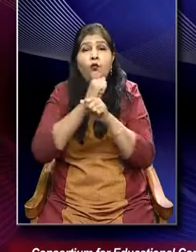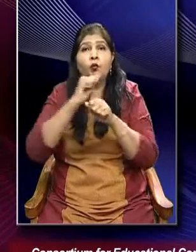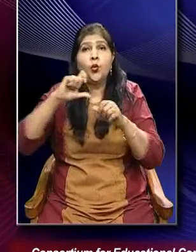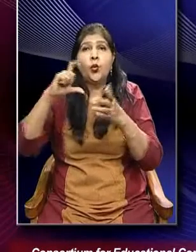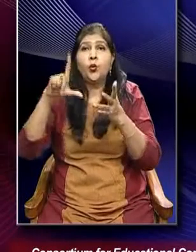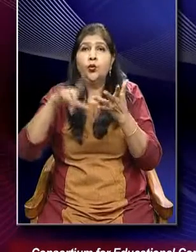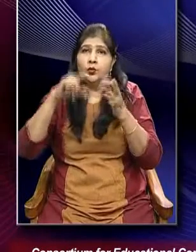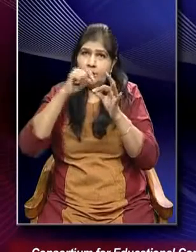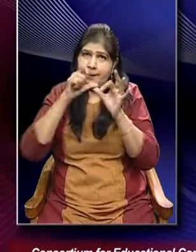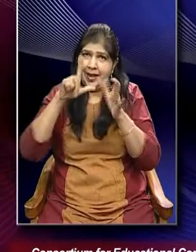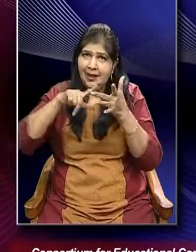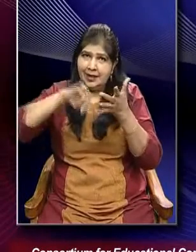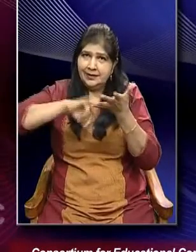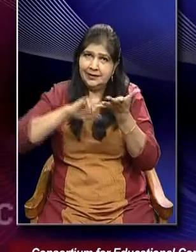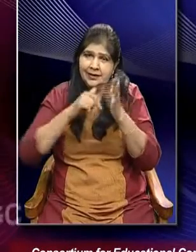of